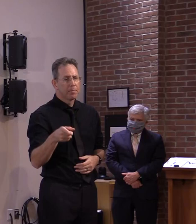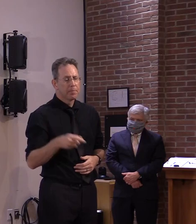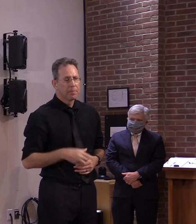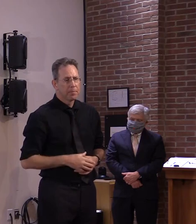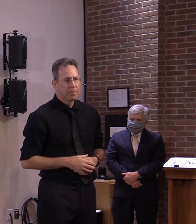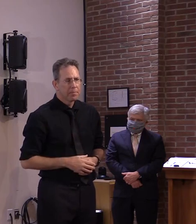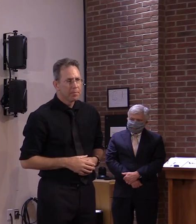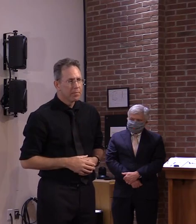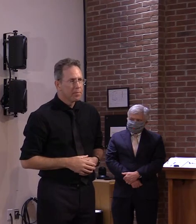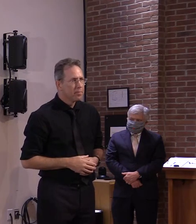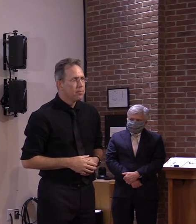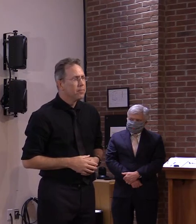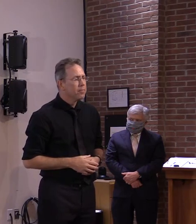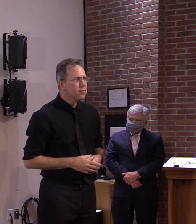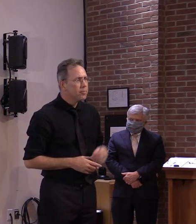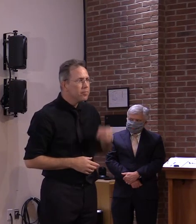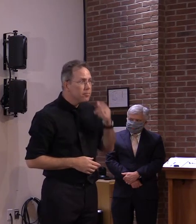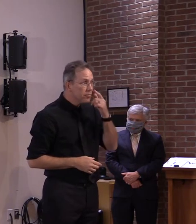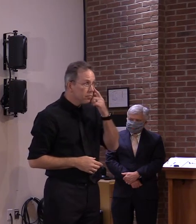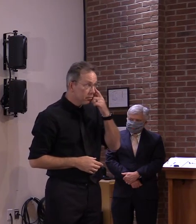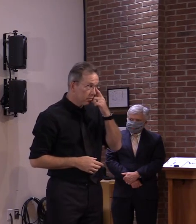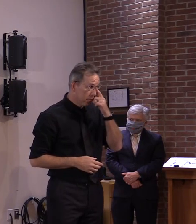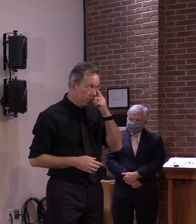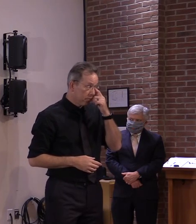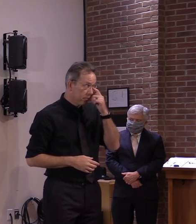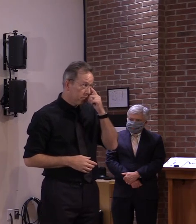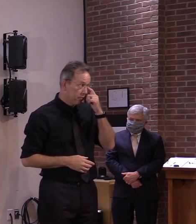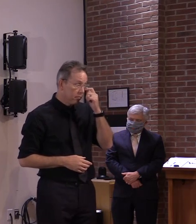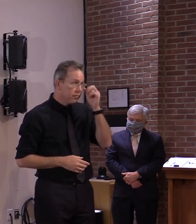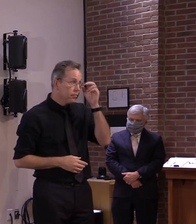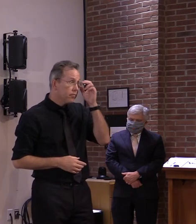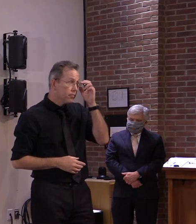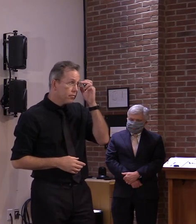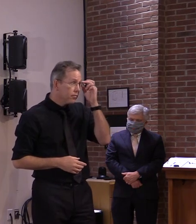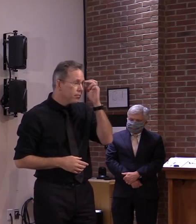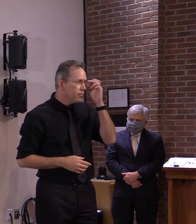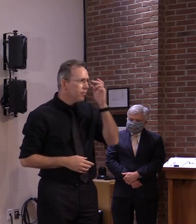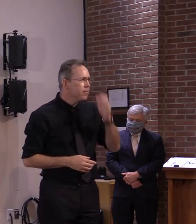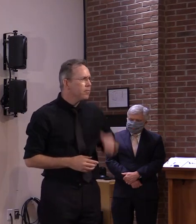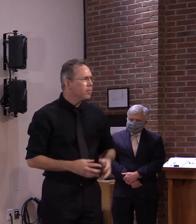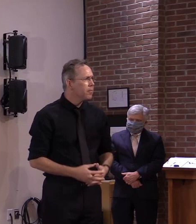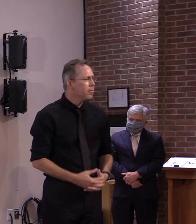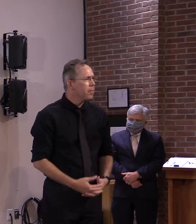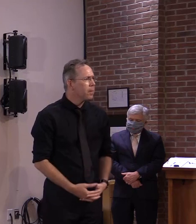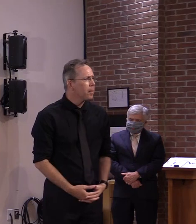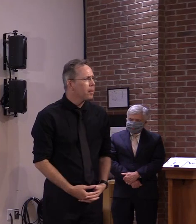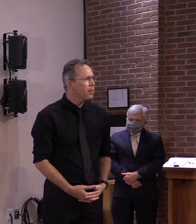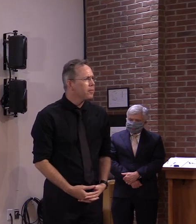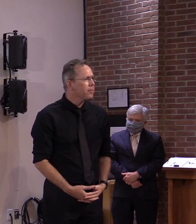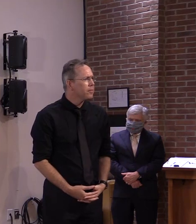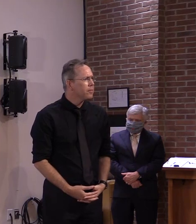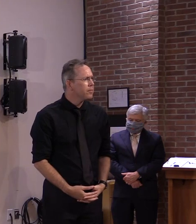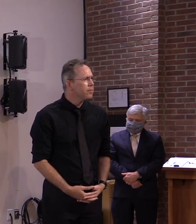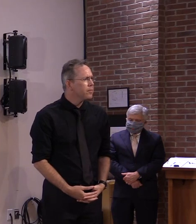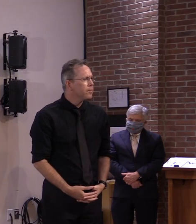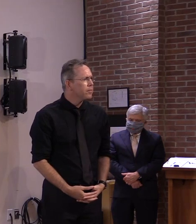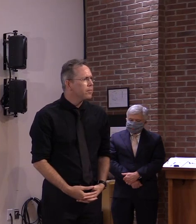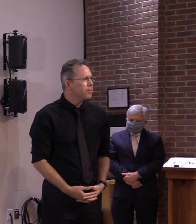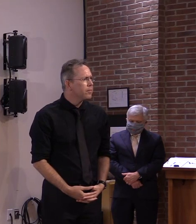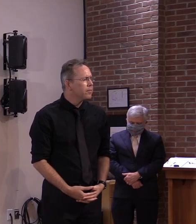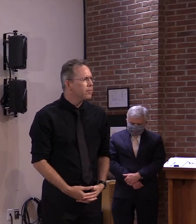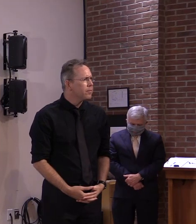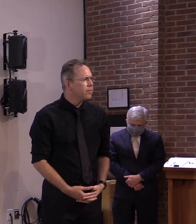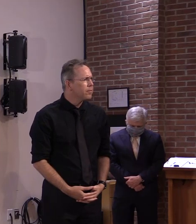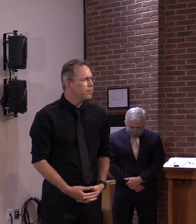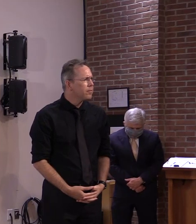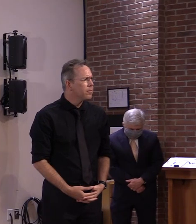Wednesday, the Chester Select Board got some high-popping numbers that the state proposes to charge local police agencies to dispatch their 911 calls,